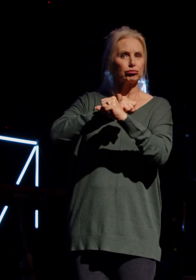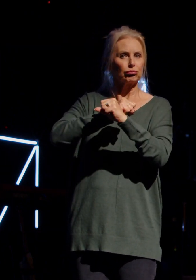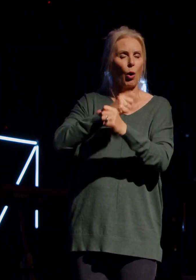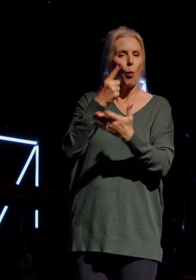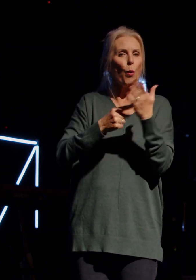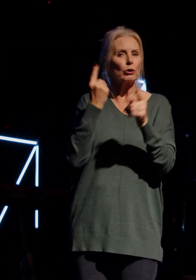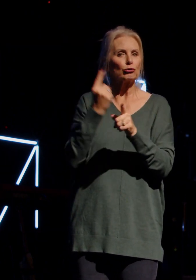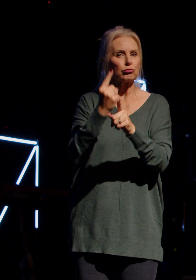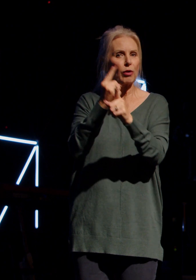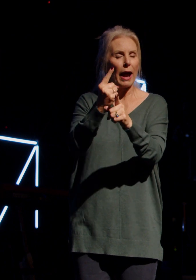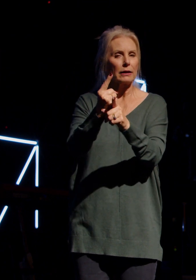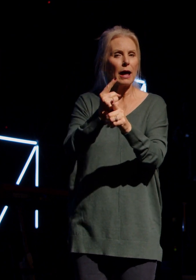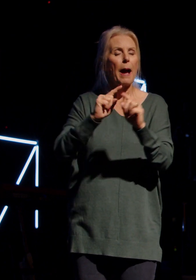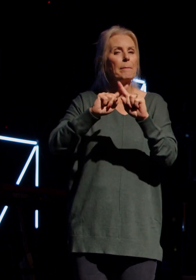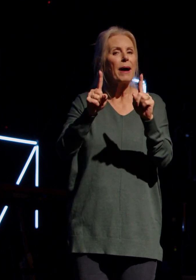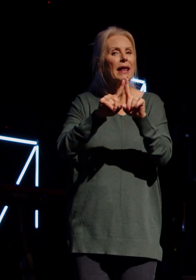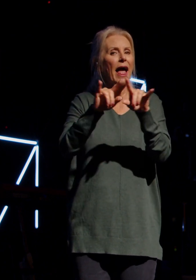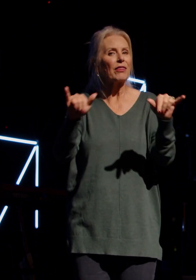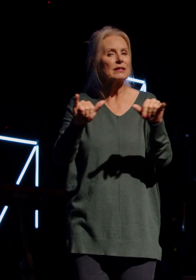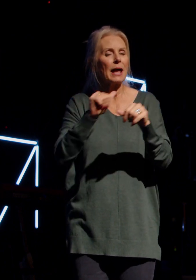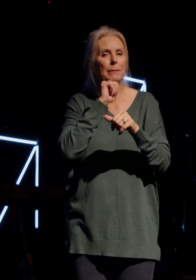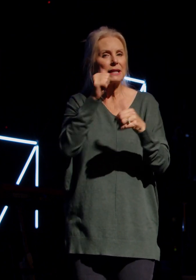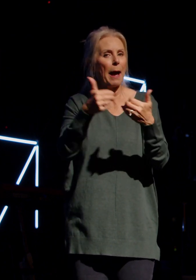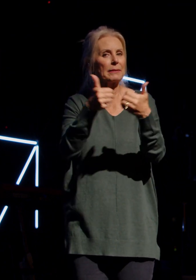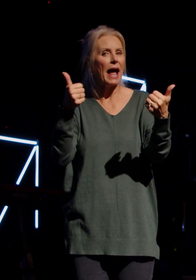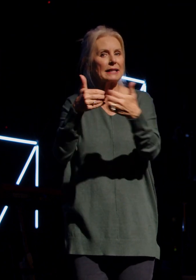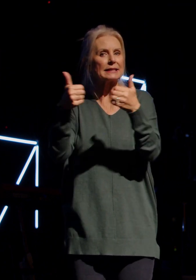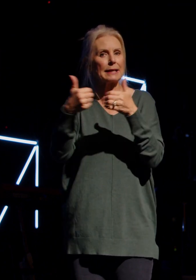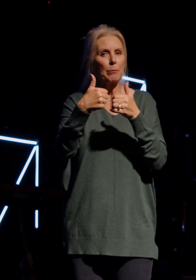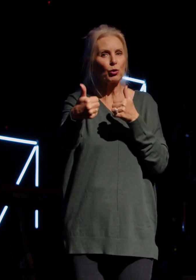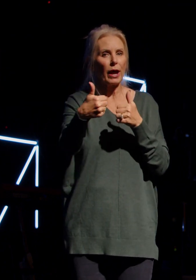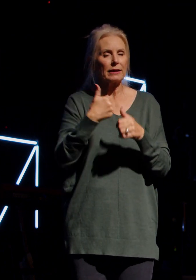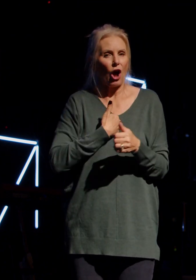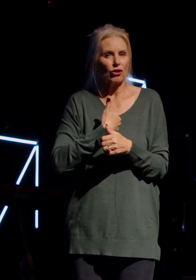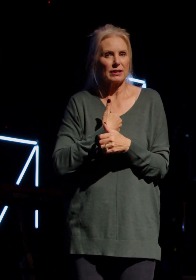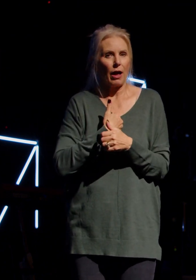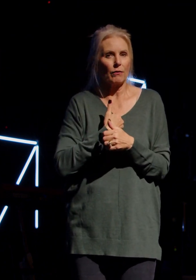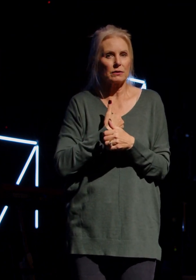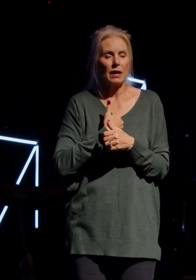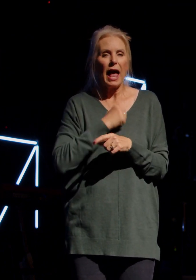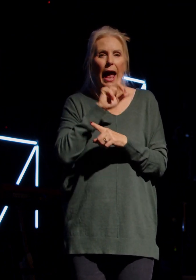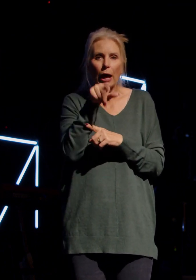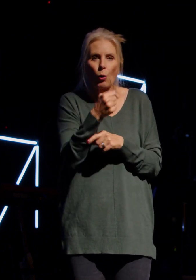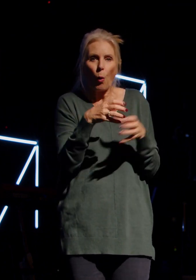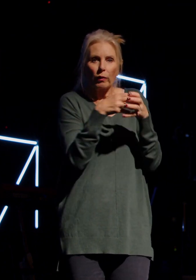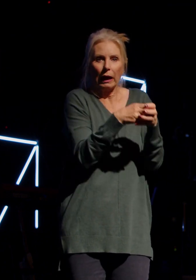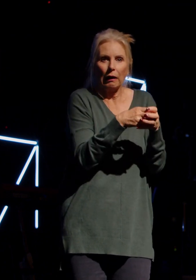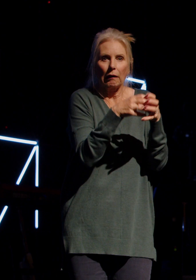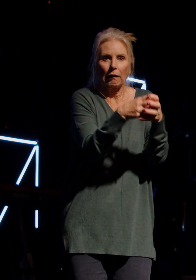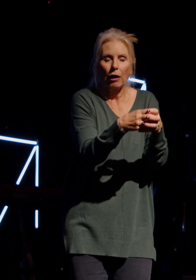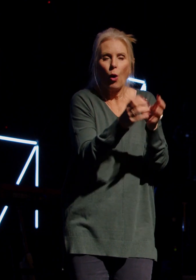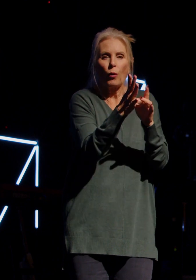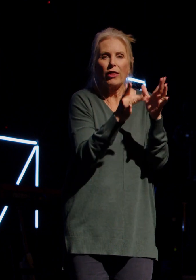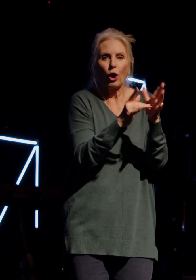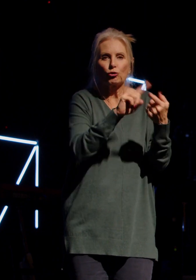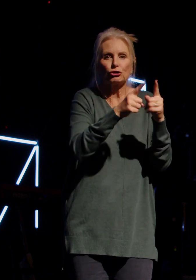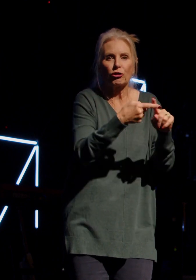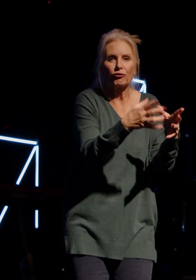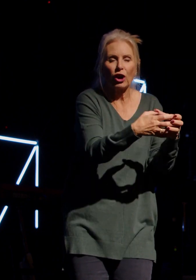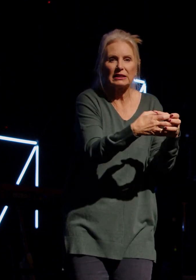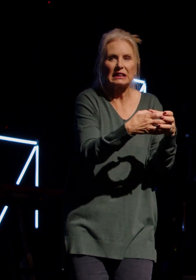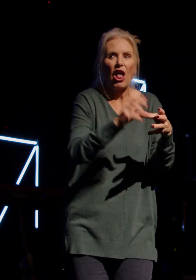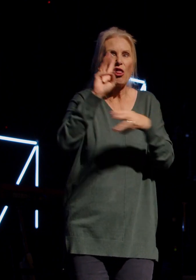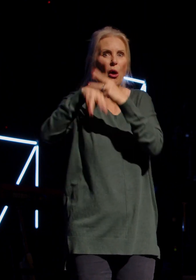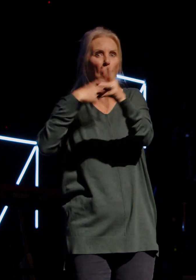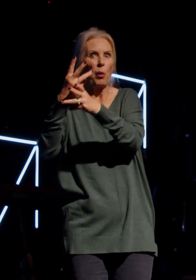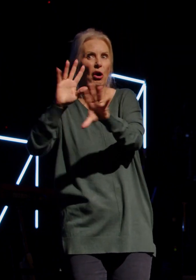time, how do we not separate ourselves like the Pharisees did, where we kind of just gather with our Christian friends and it's like, oh my goodness, the world is